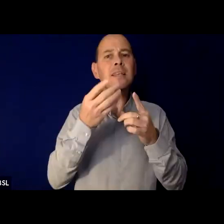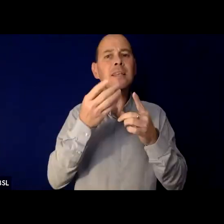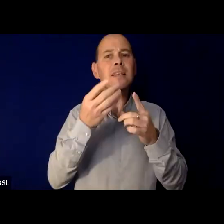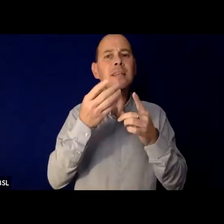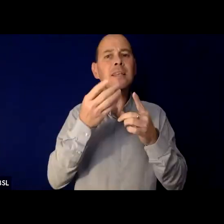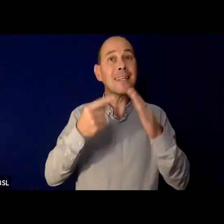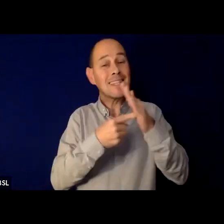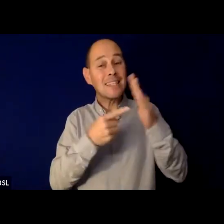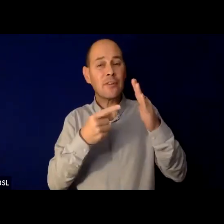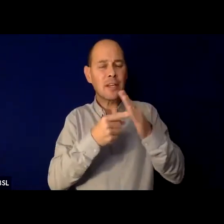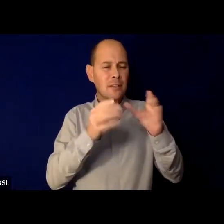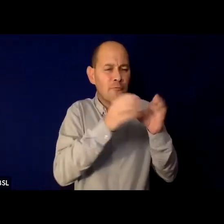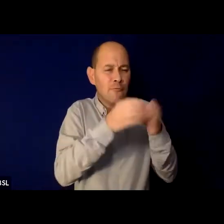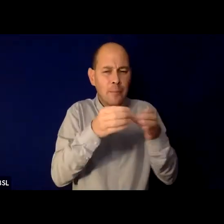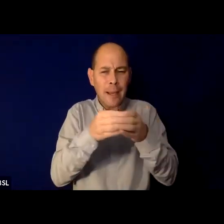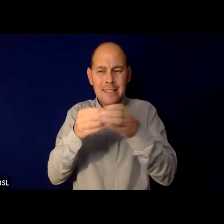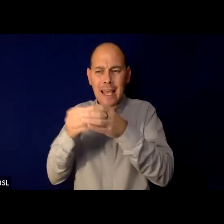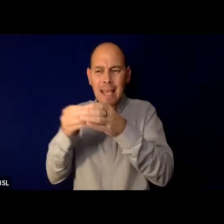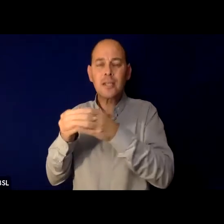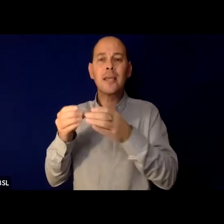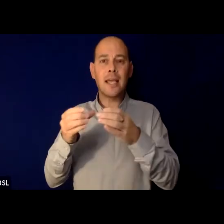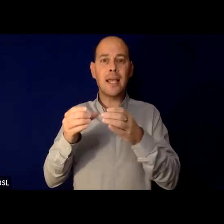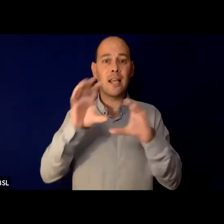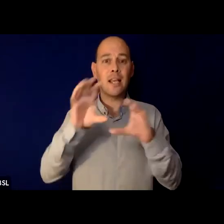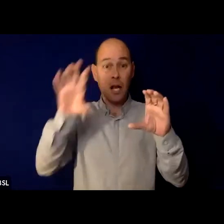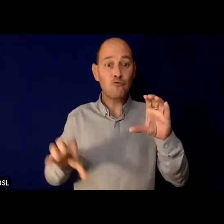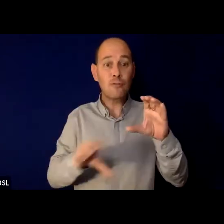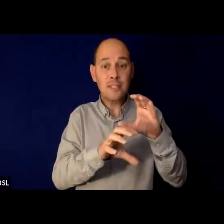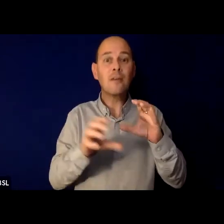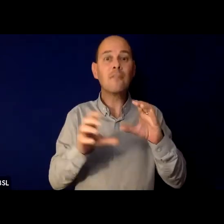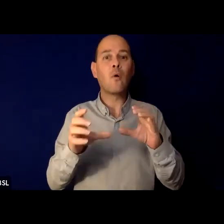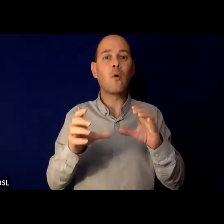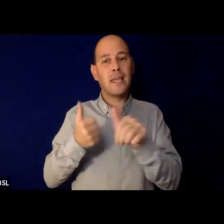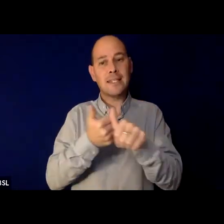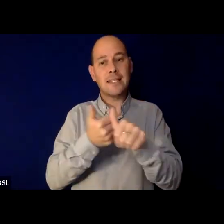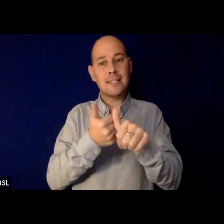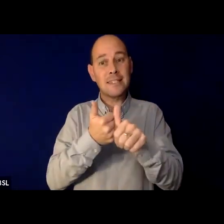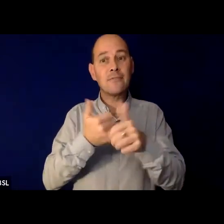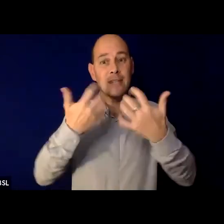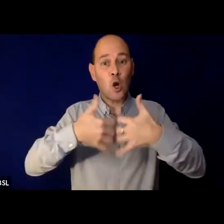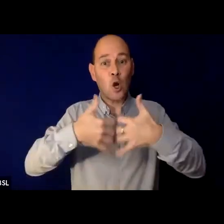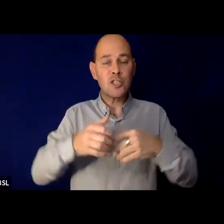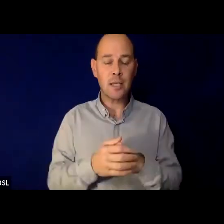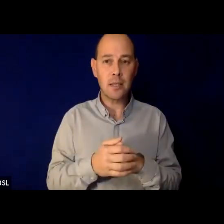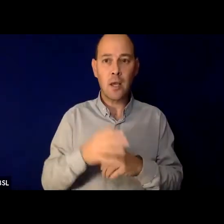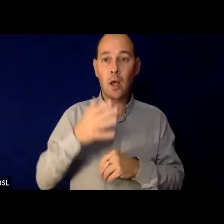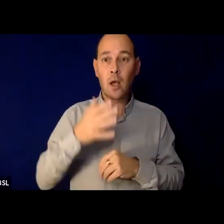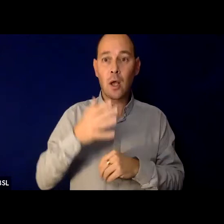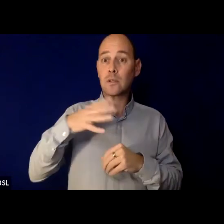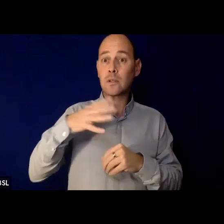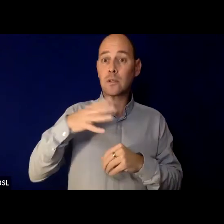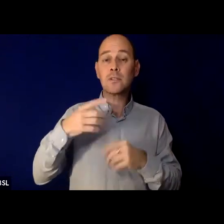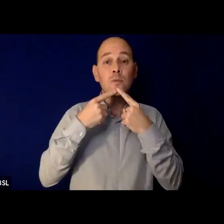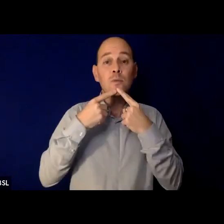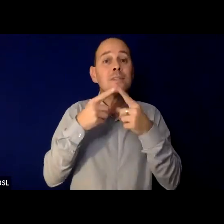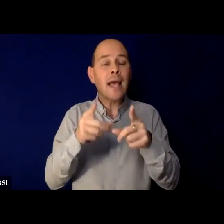significant fragmentation in the country for the assistive technology sector. And we also wanted to share with you that the stakeholder